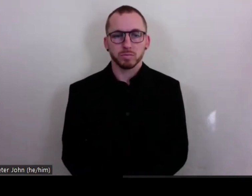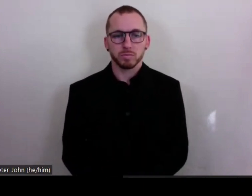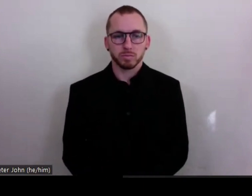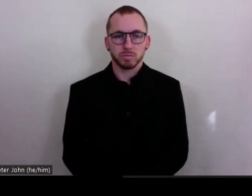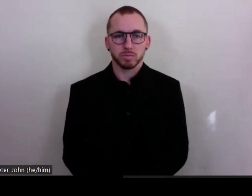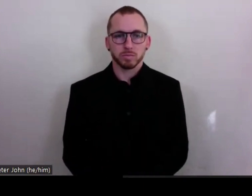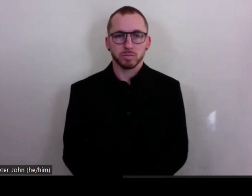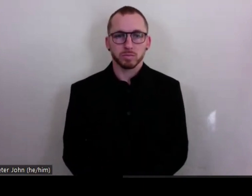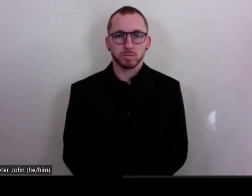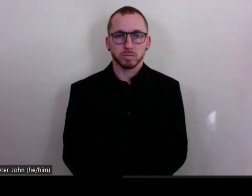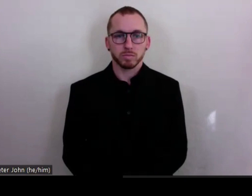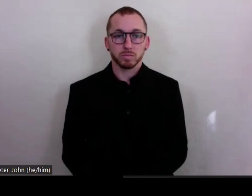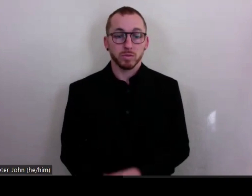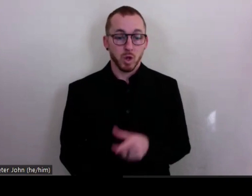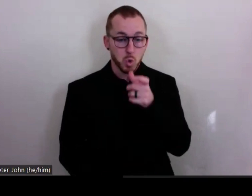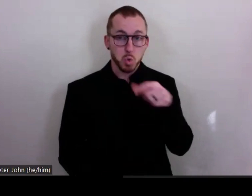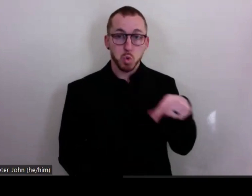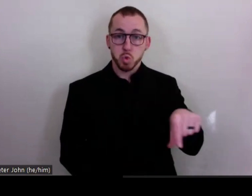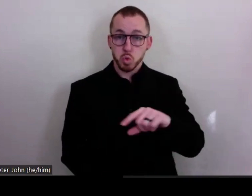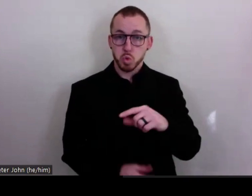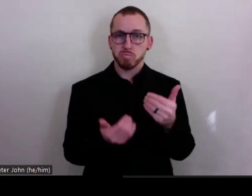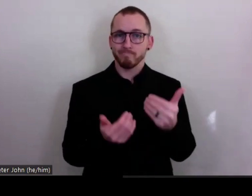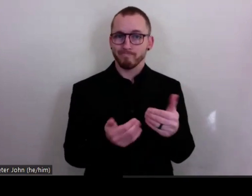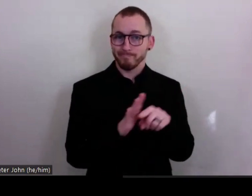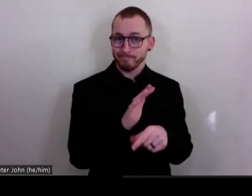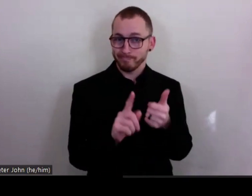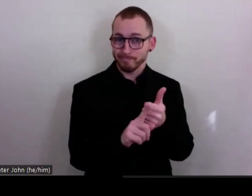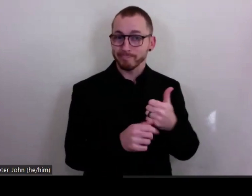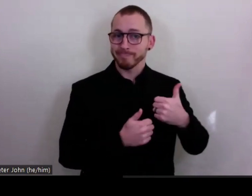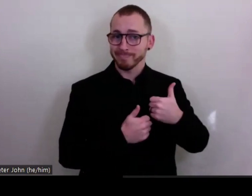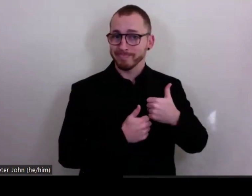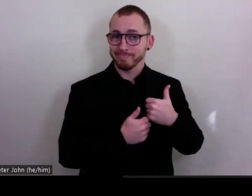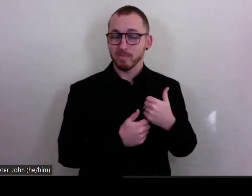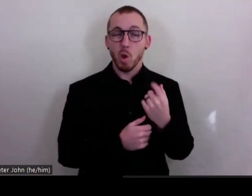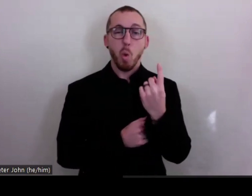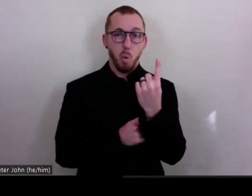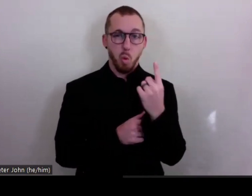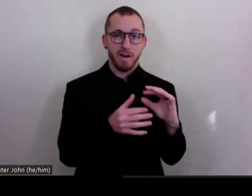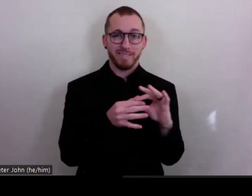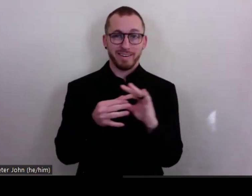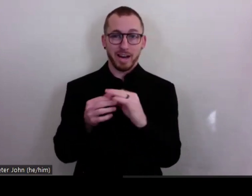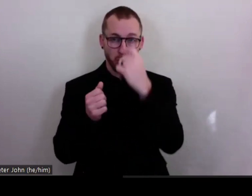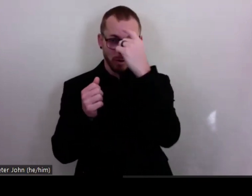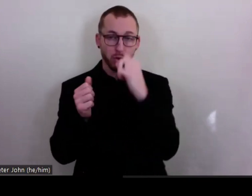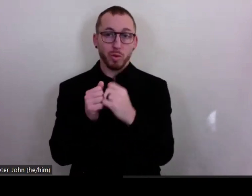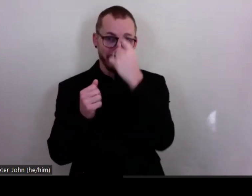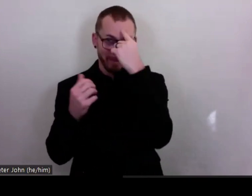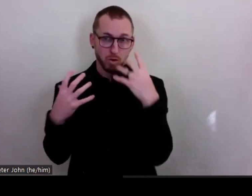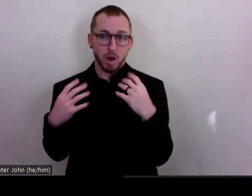Of the veterans who commit suicide, research shows that only one of them is connected to mental health.